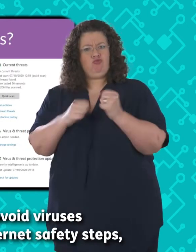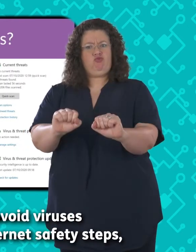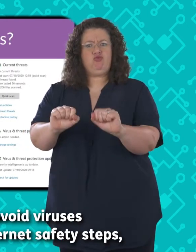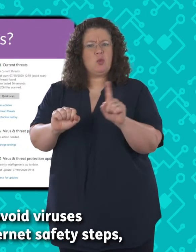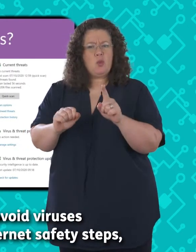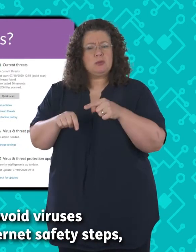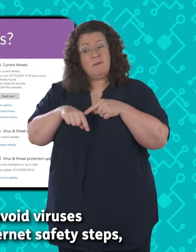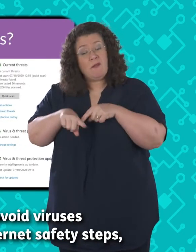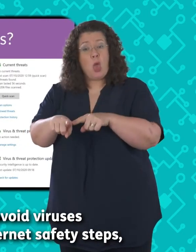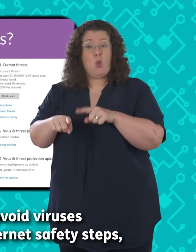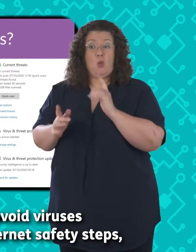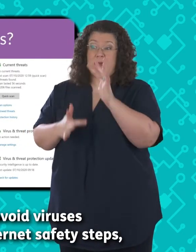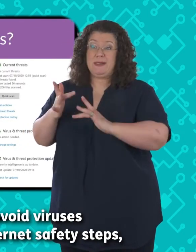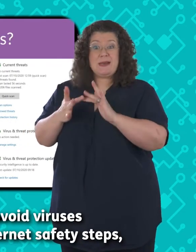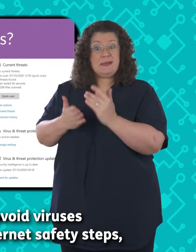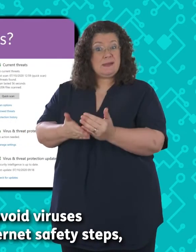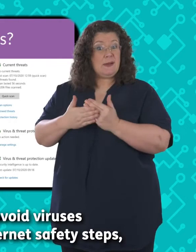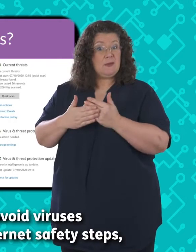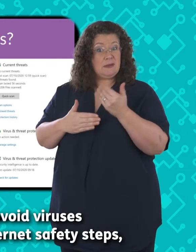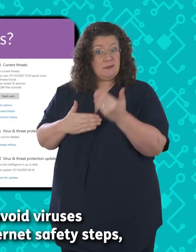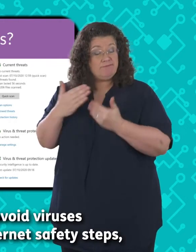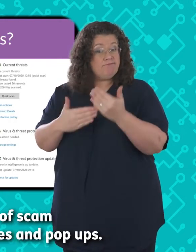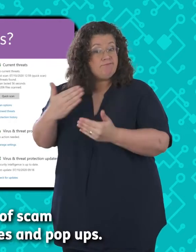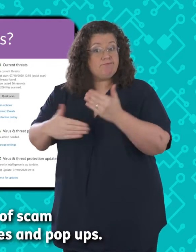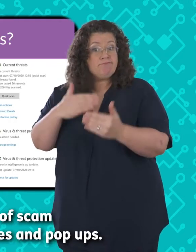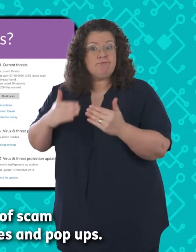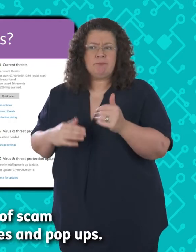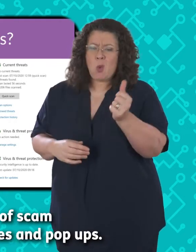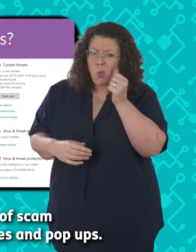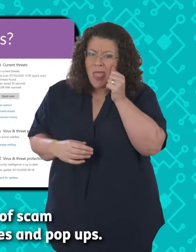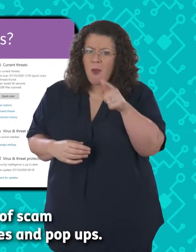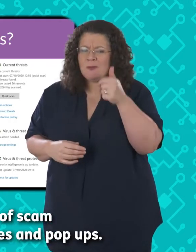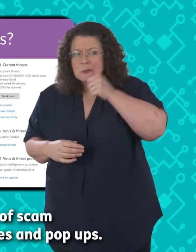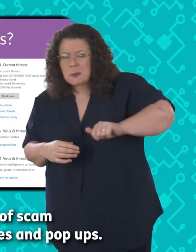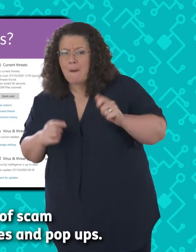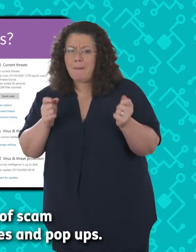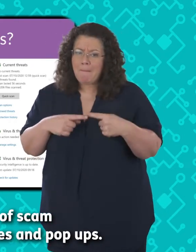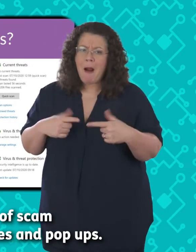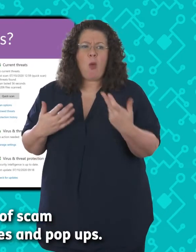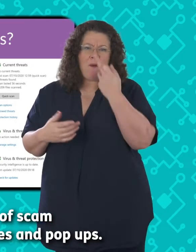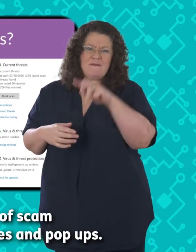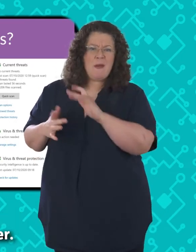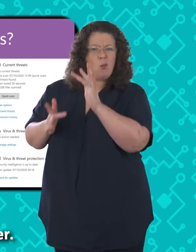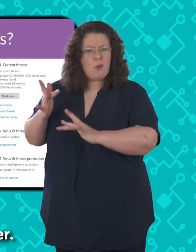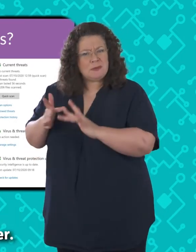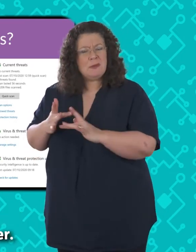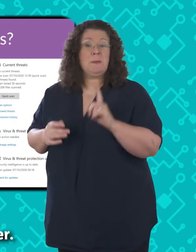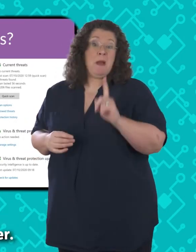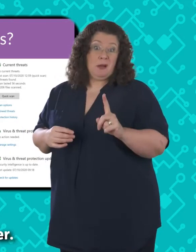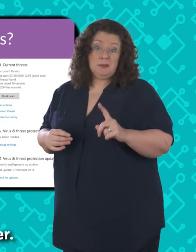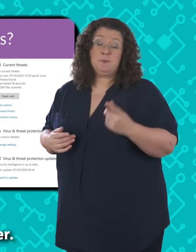avoid viruses is by following the internet safety steps, being aware of scam emails, fake websites, and pop-ups.